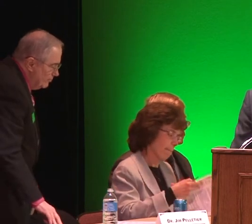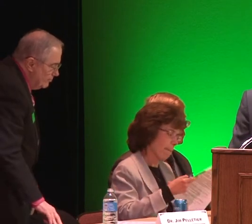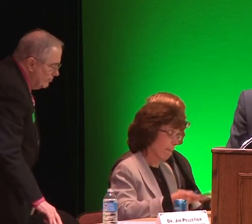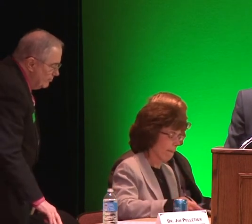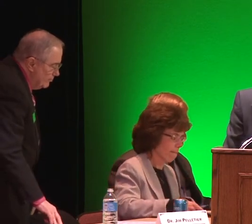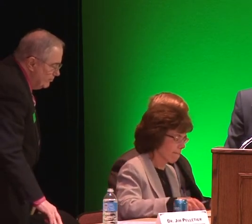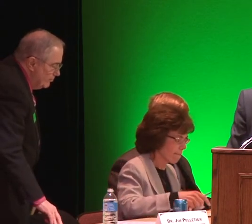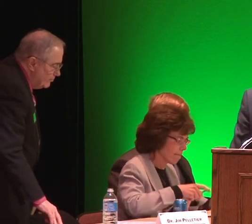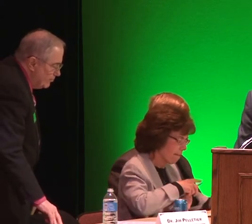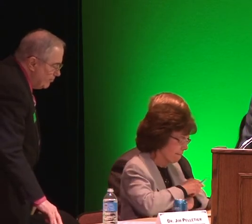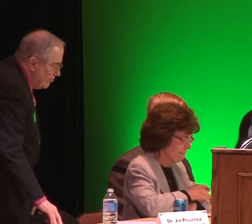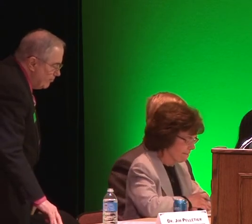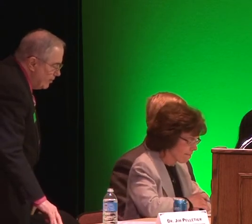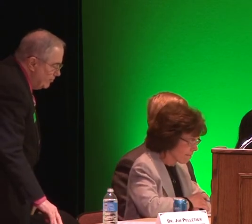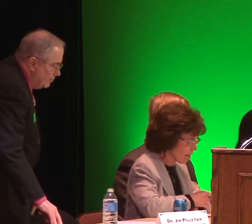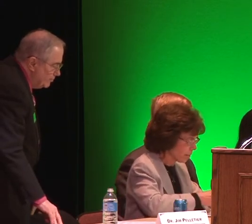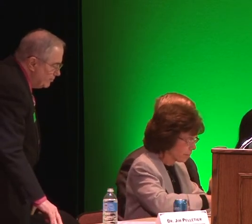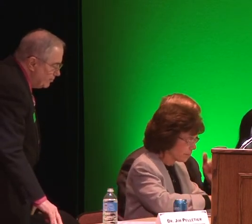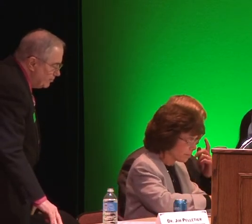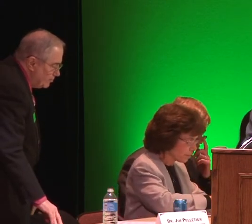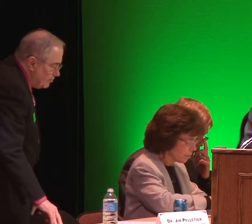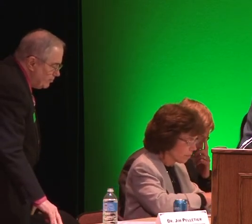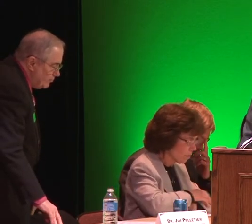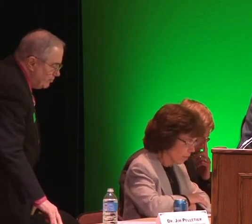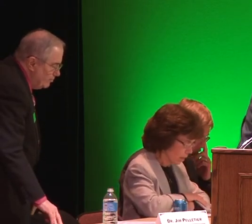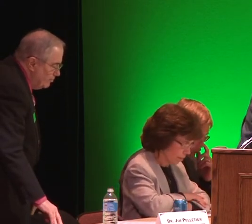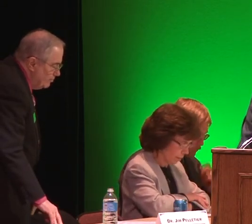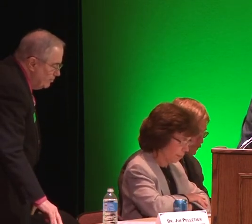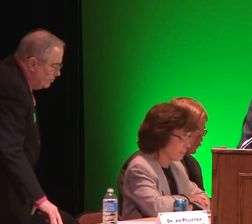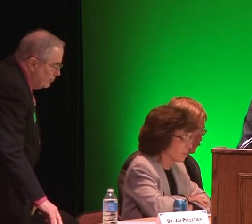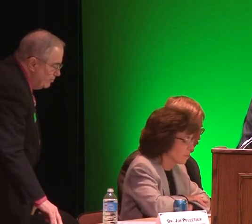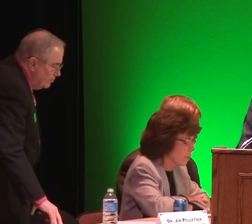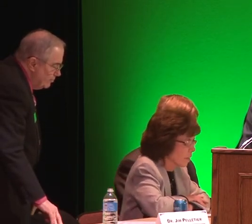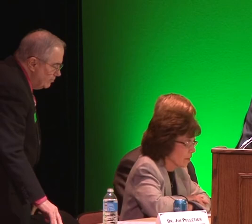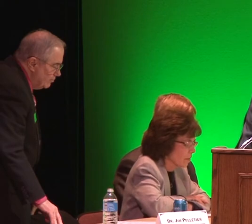The next category of awards is